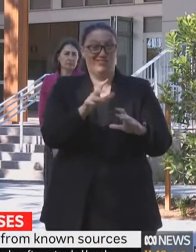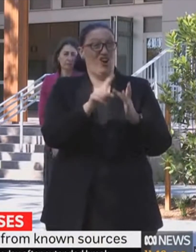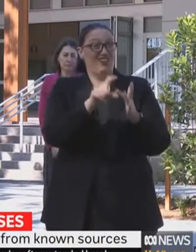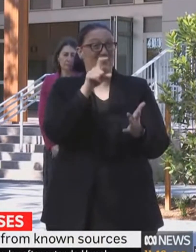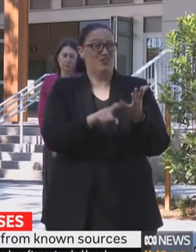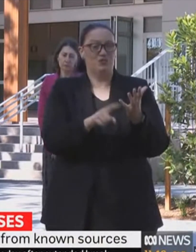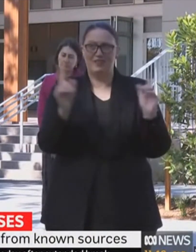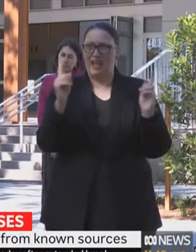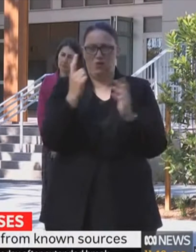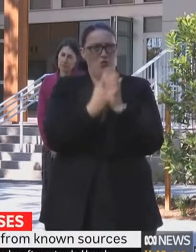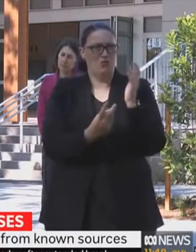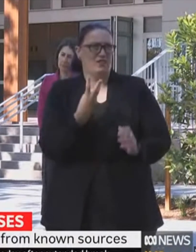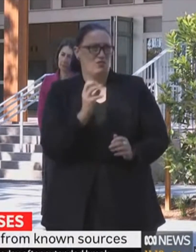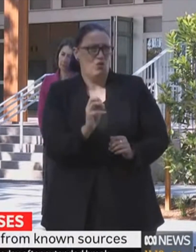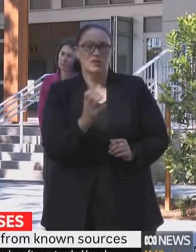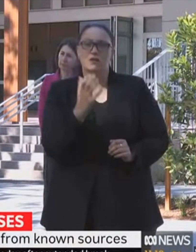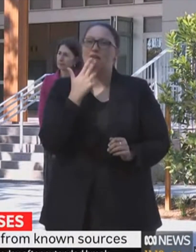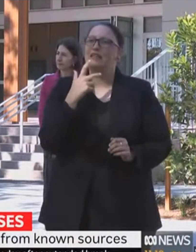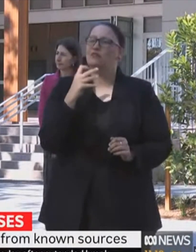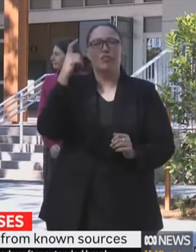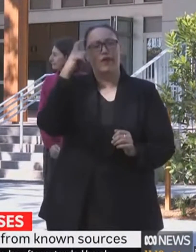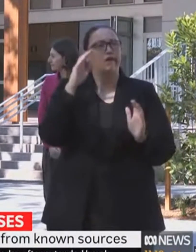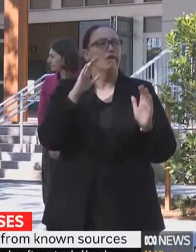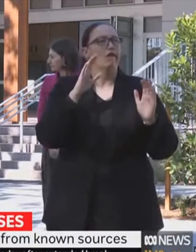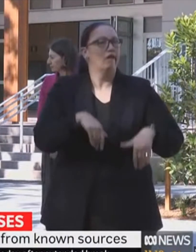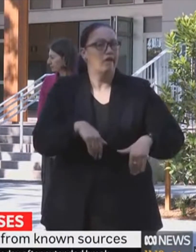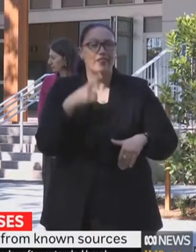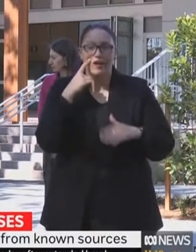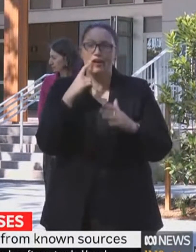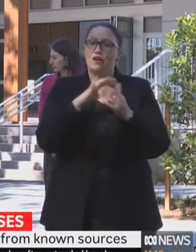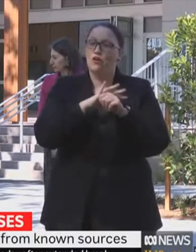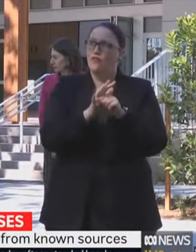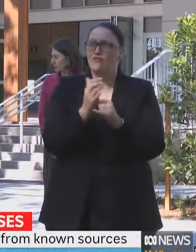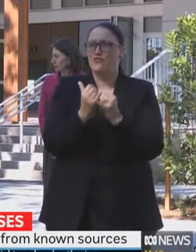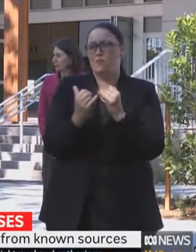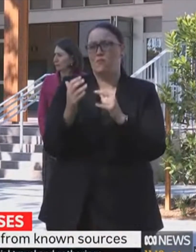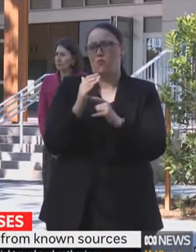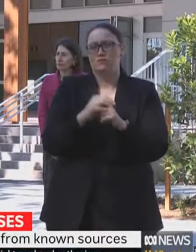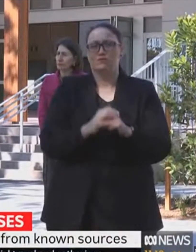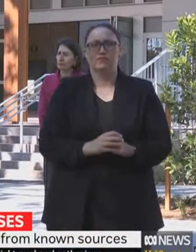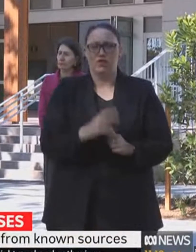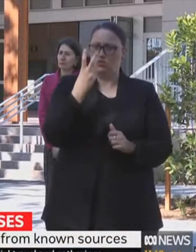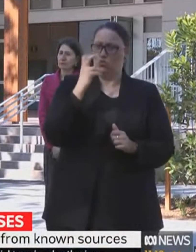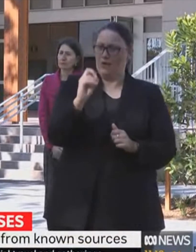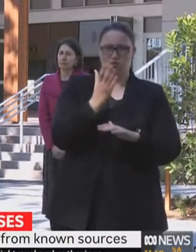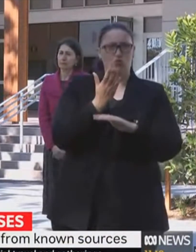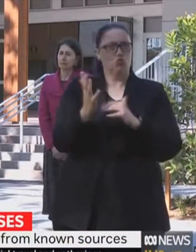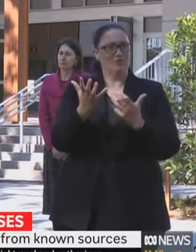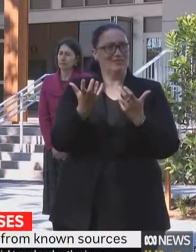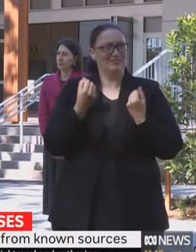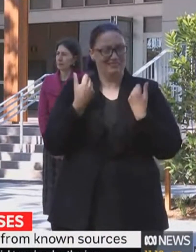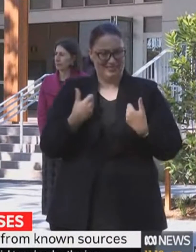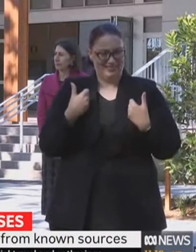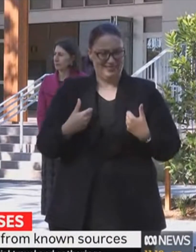this COVID-19 very seriously. Of the 20 new cases, we have three people who are